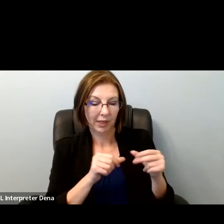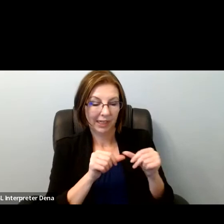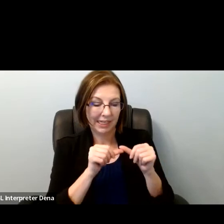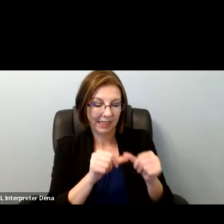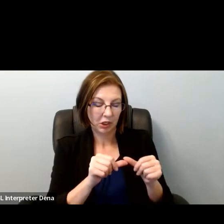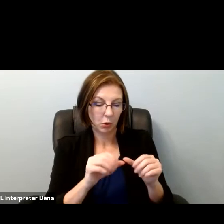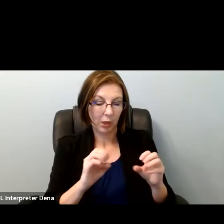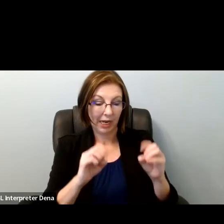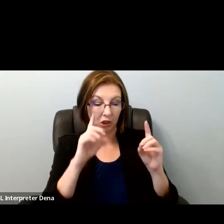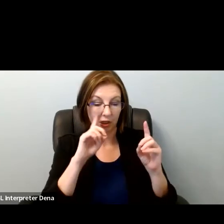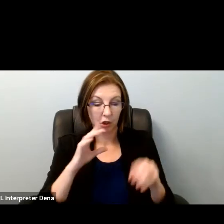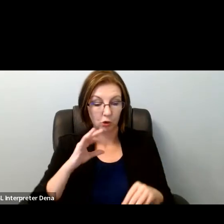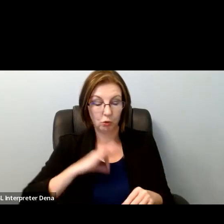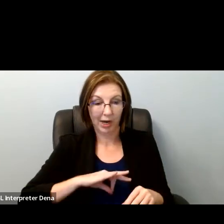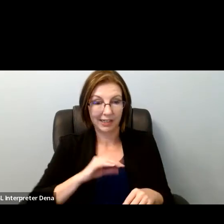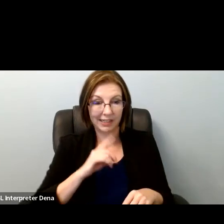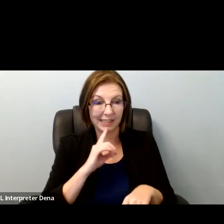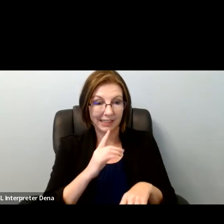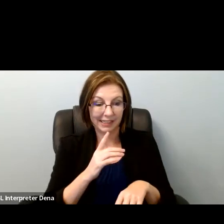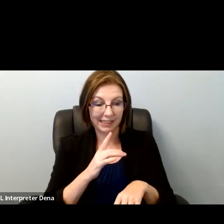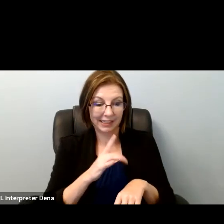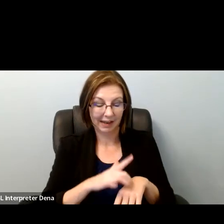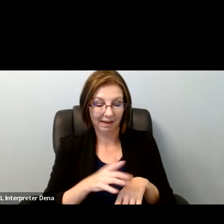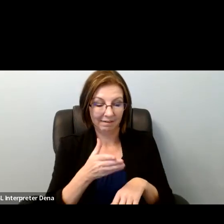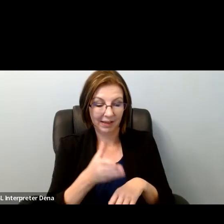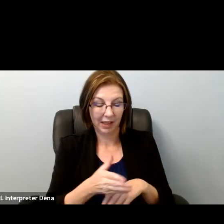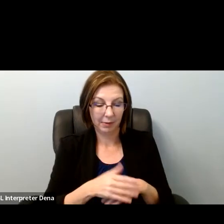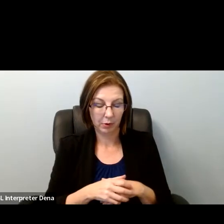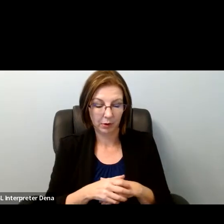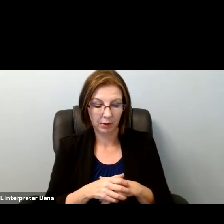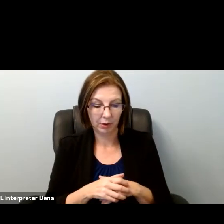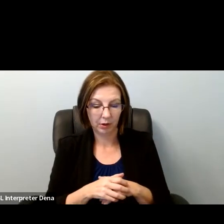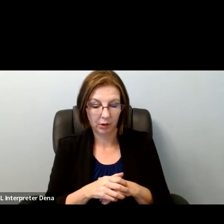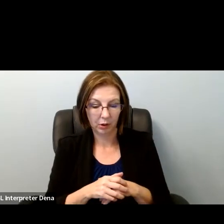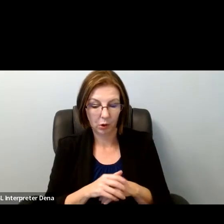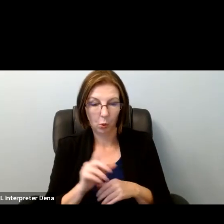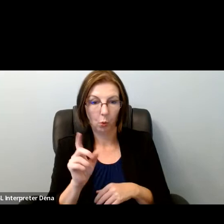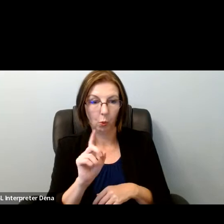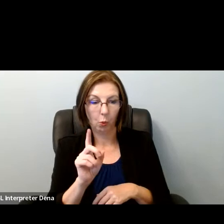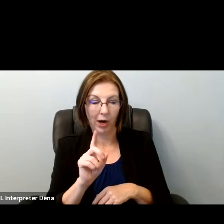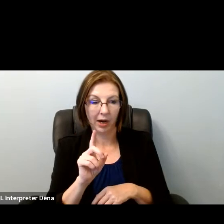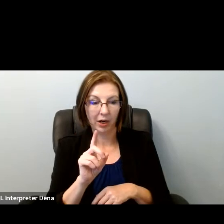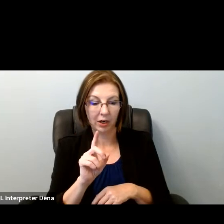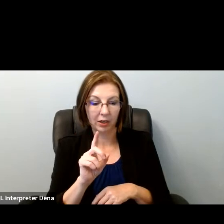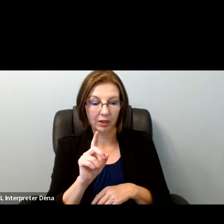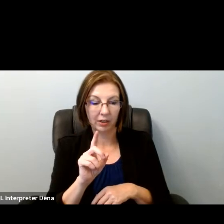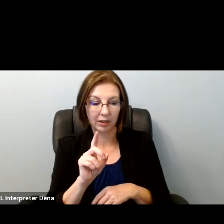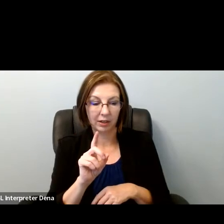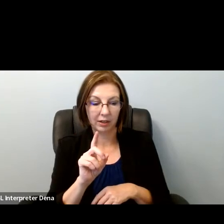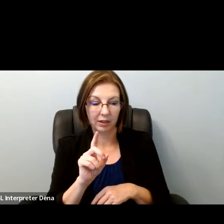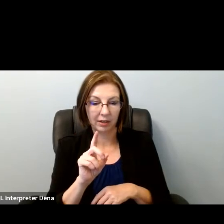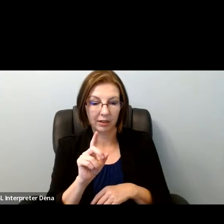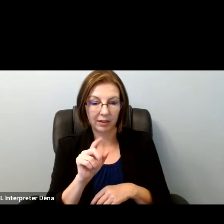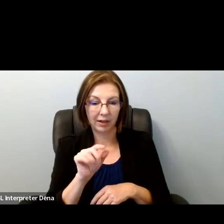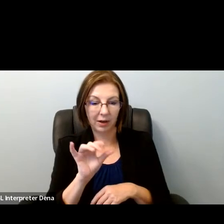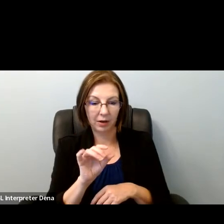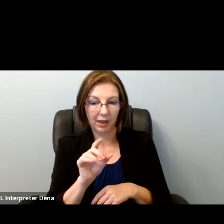education credits available. Where archives are located, important to say. Number